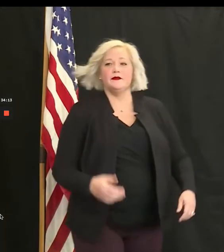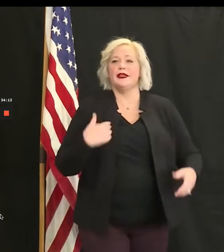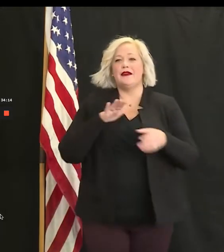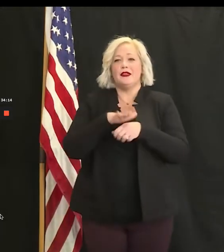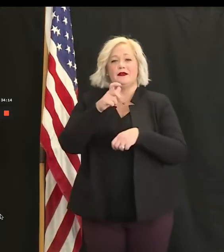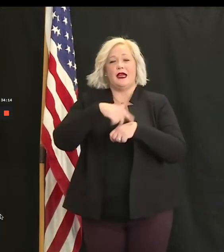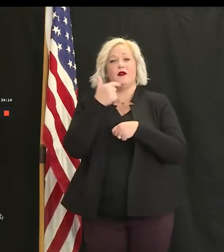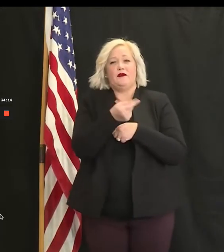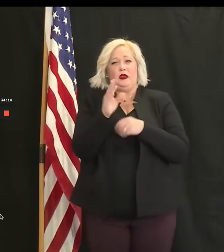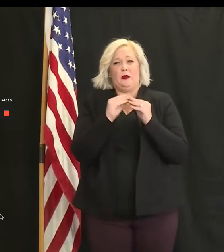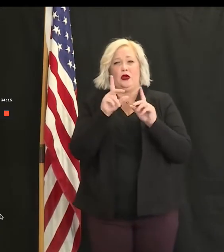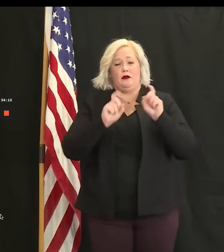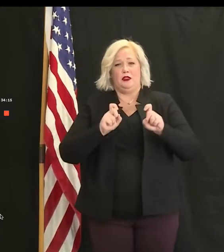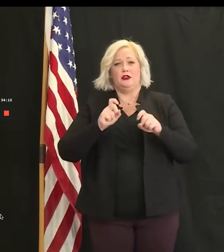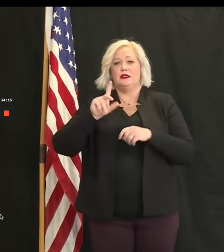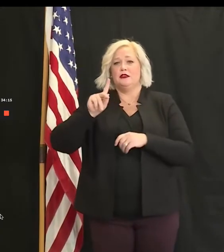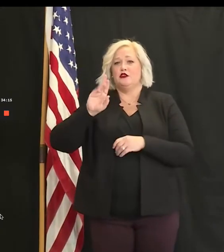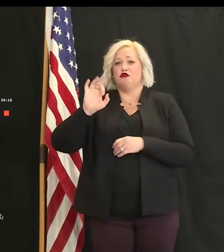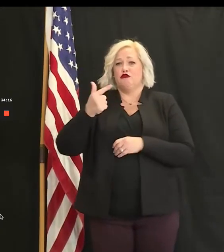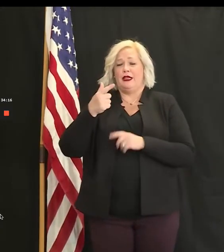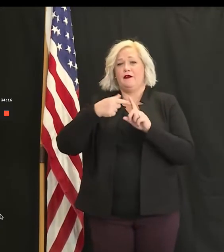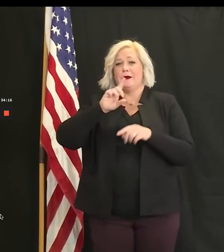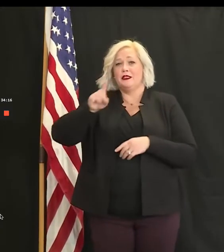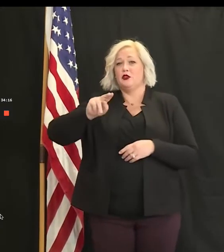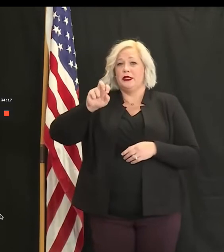the Detroit News.